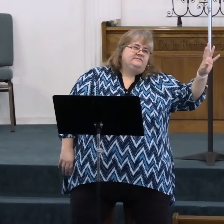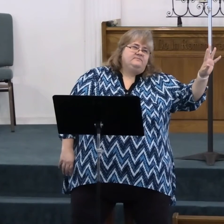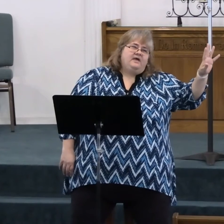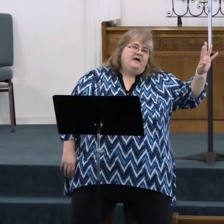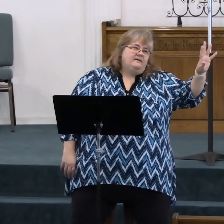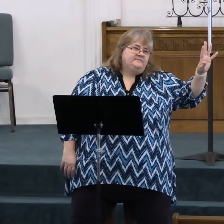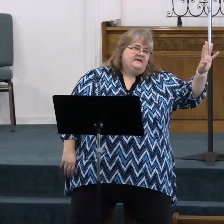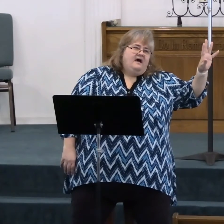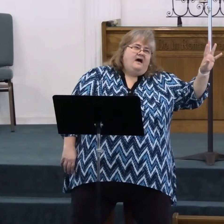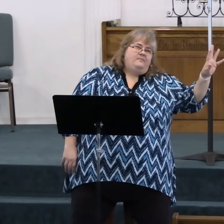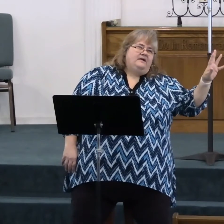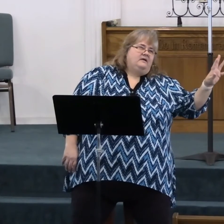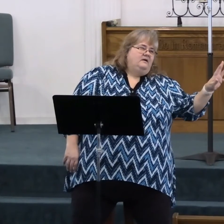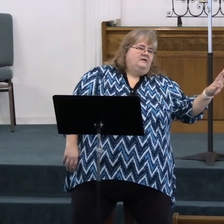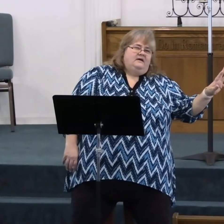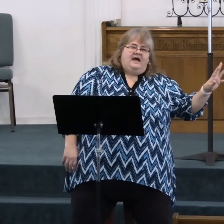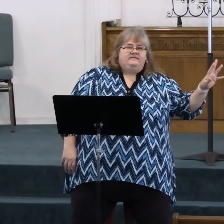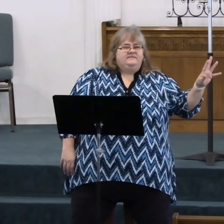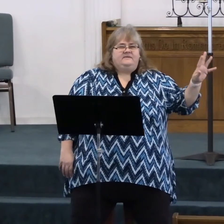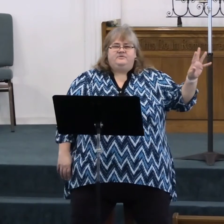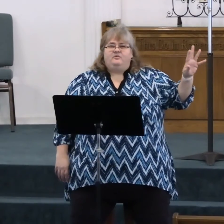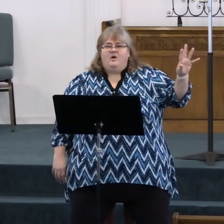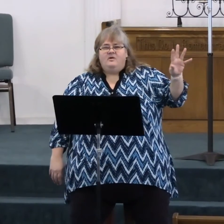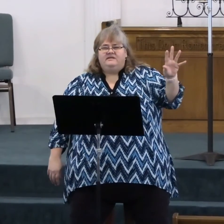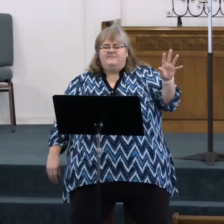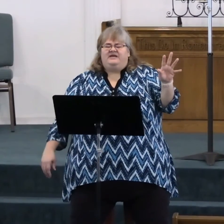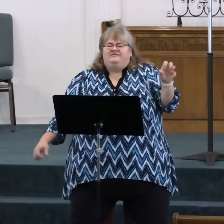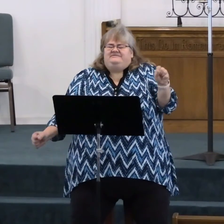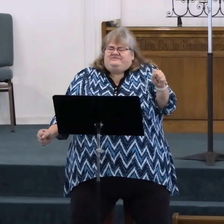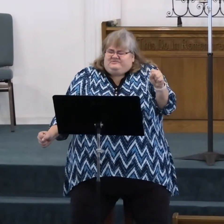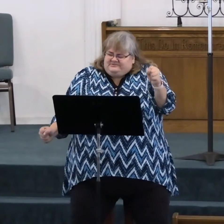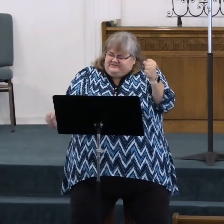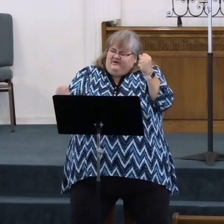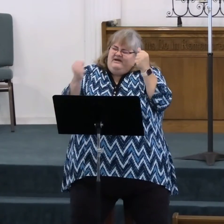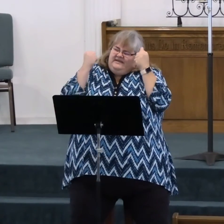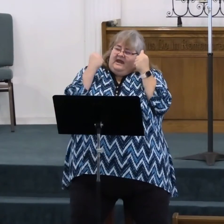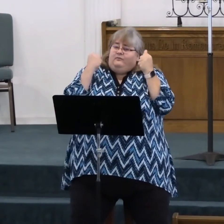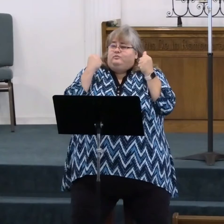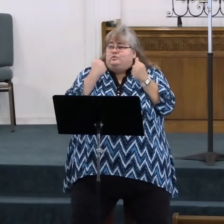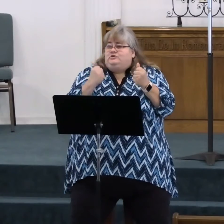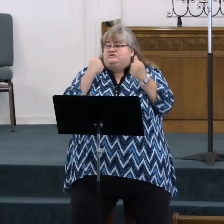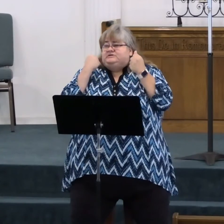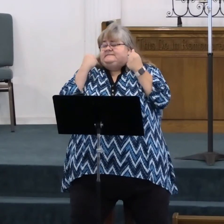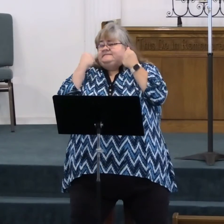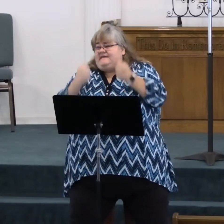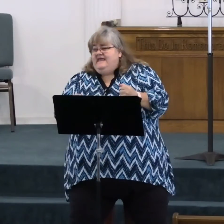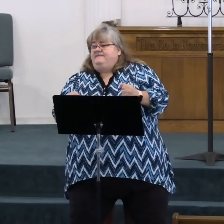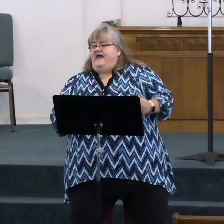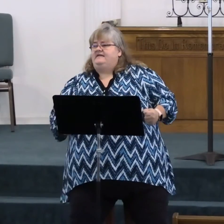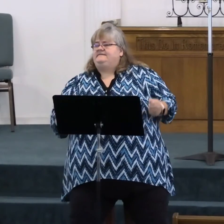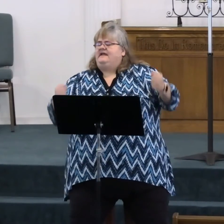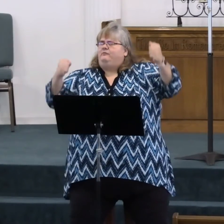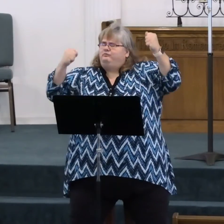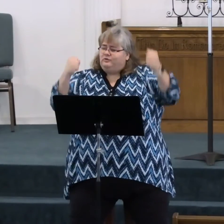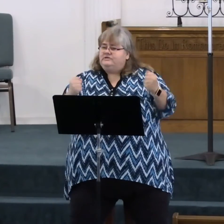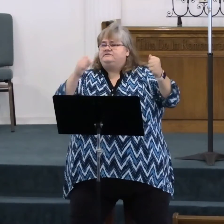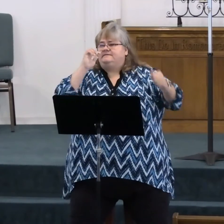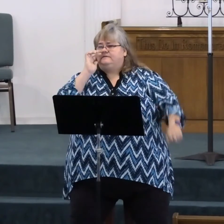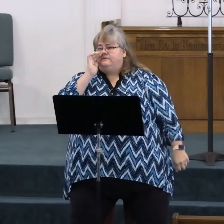some times I'm like, I do something wrong and I'm like, oh, God, did I really just say that? Did I really just do